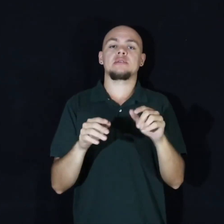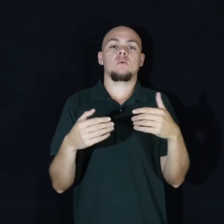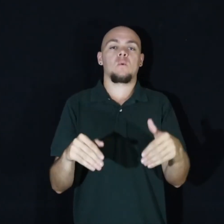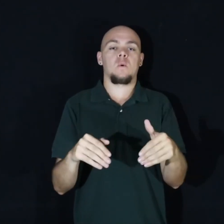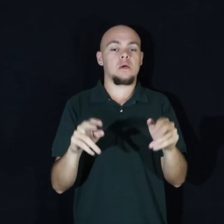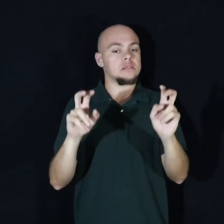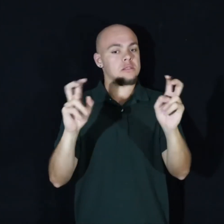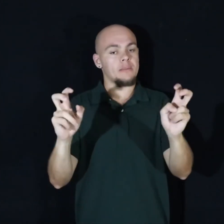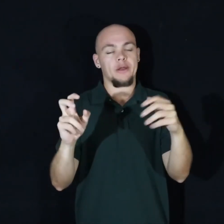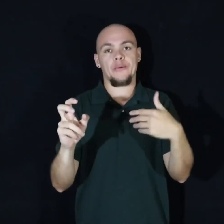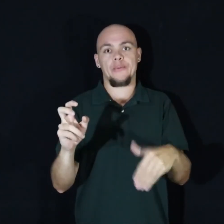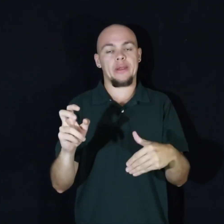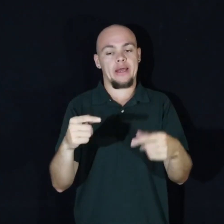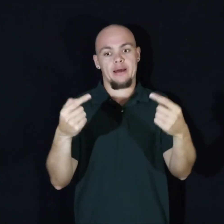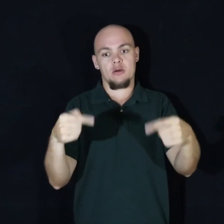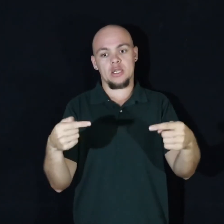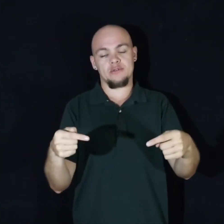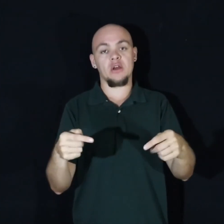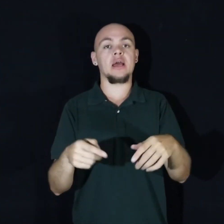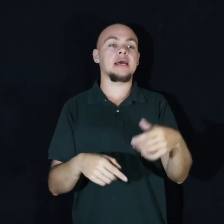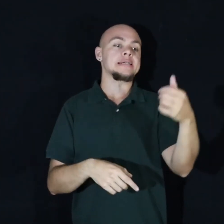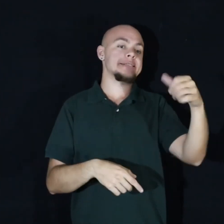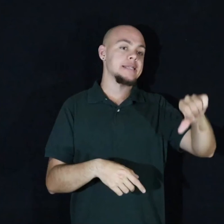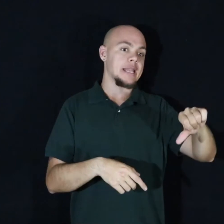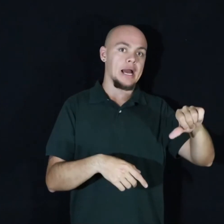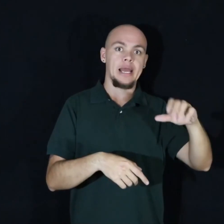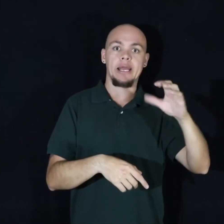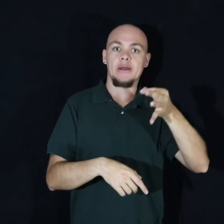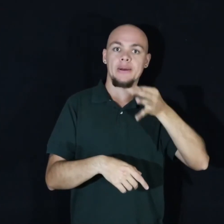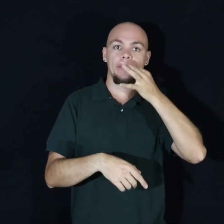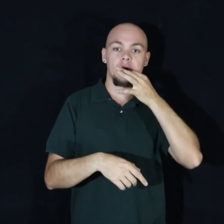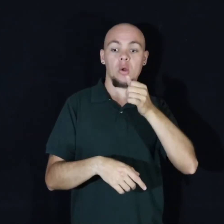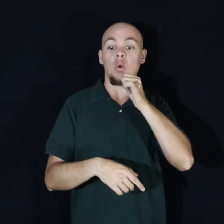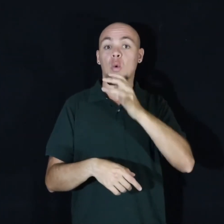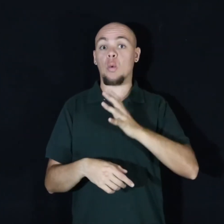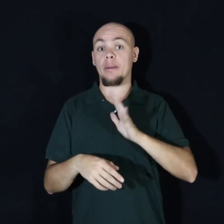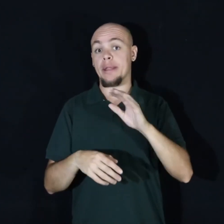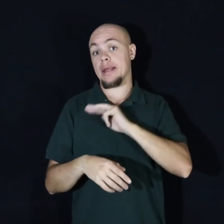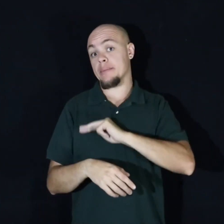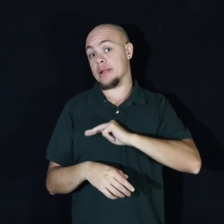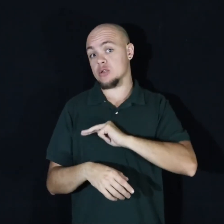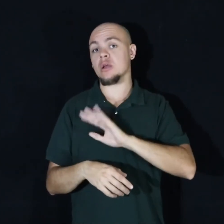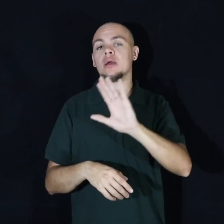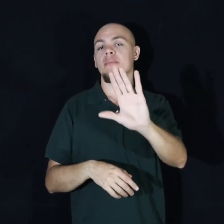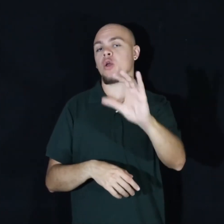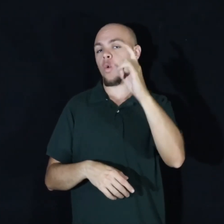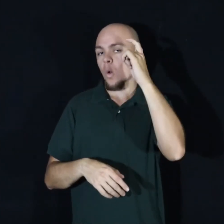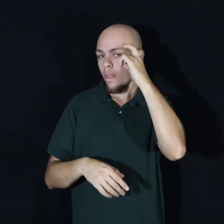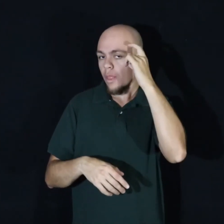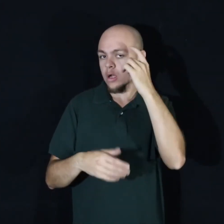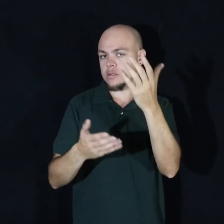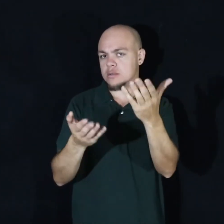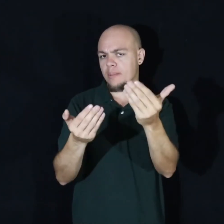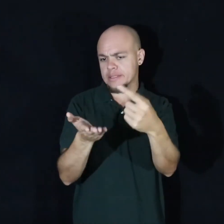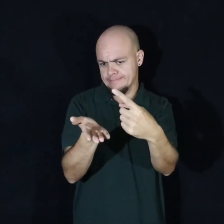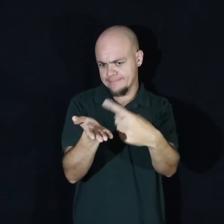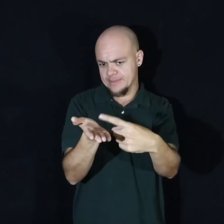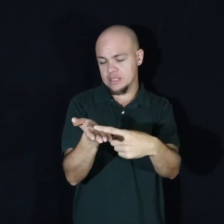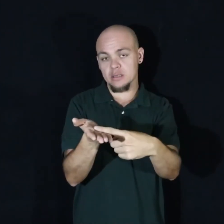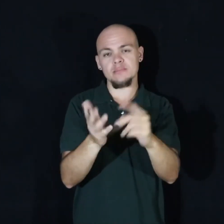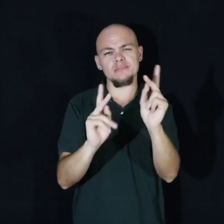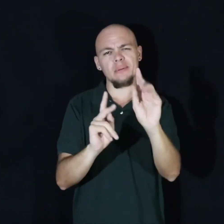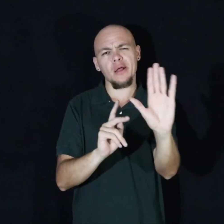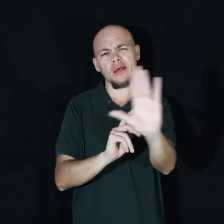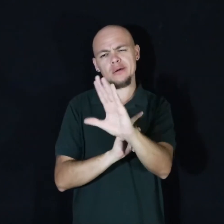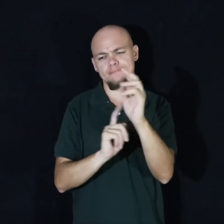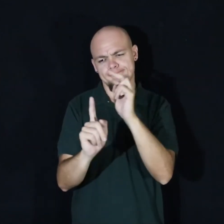your thoughts. I know this is a sort of hot-button issue, just like denying communion, just like women in ministry. Let us know your thoughts. Let's